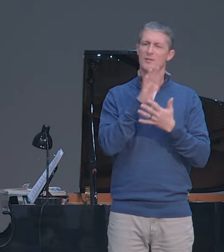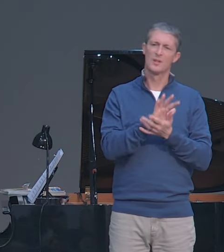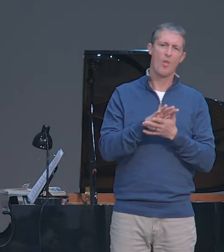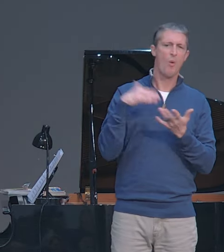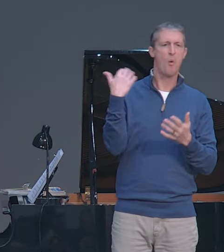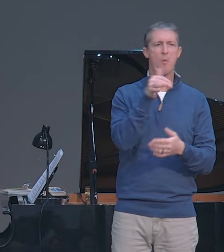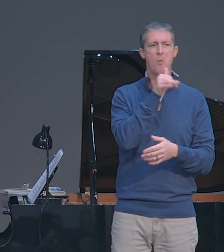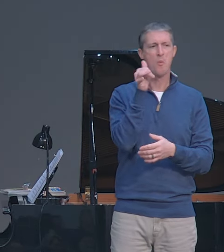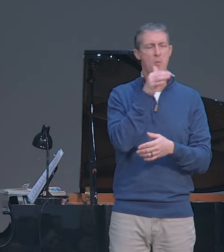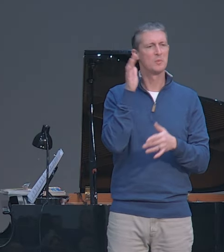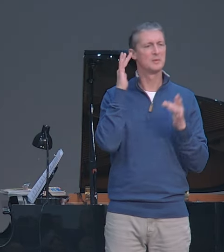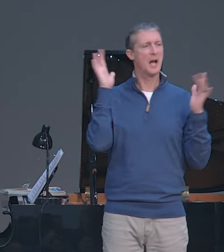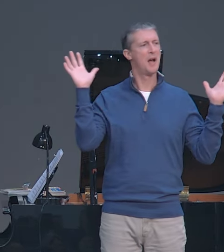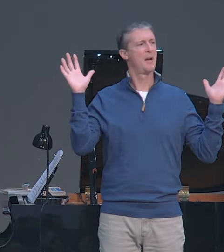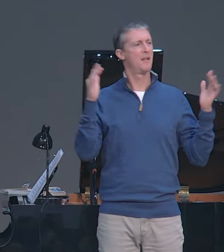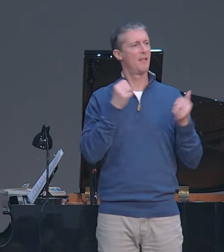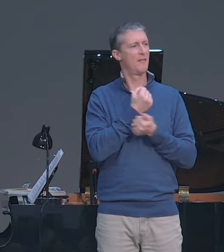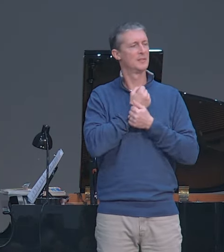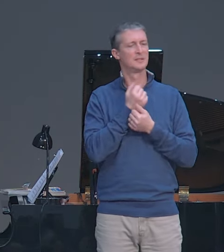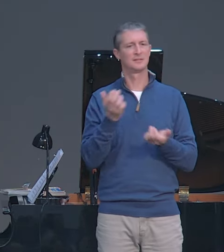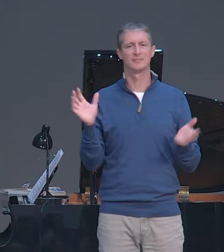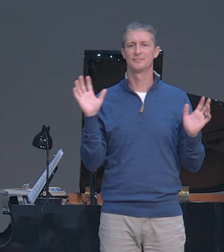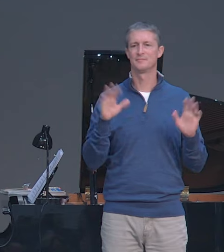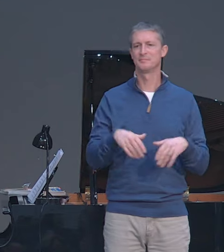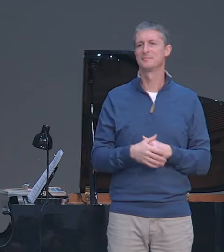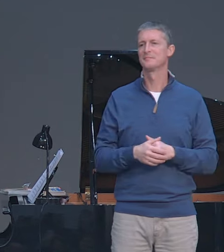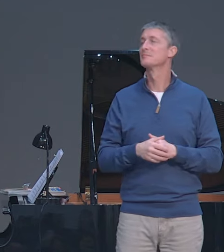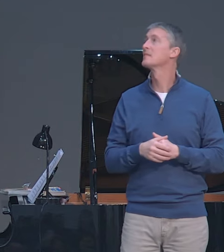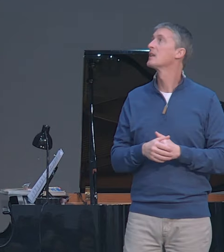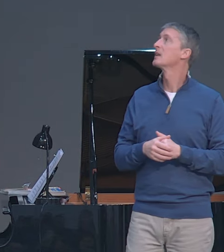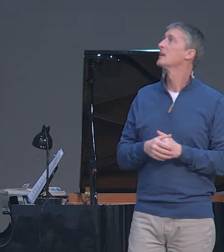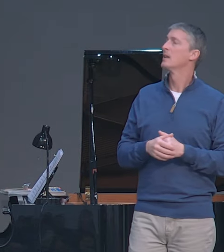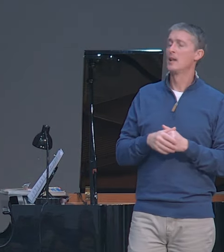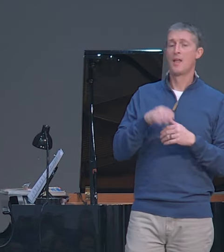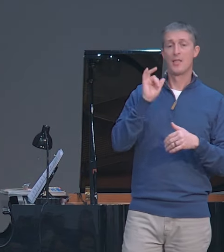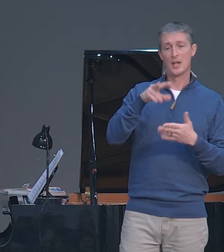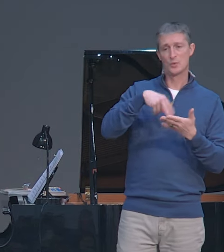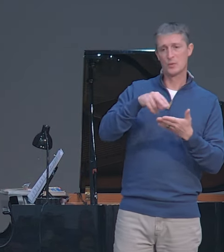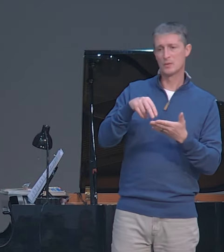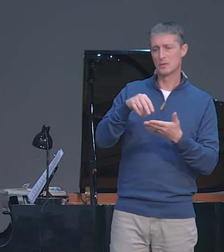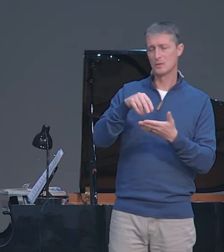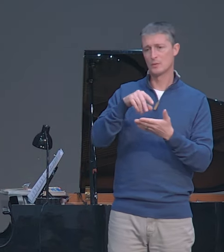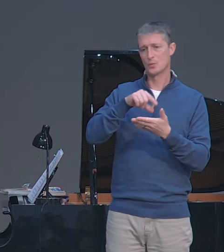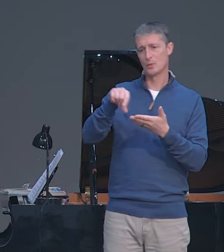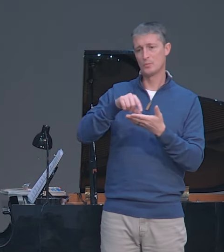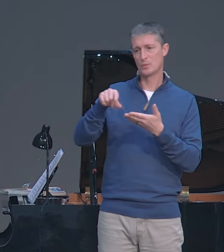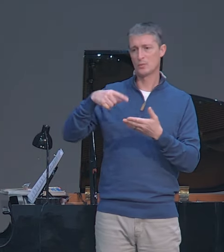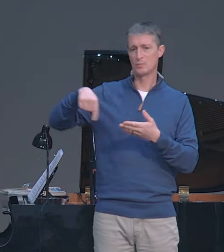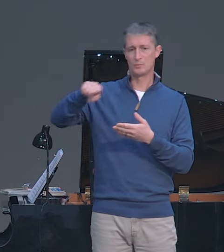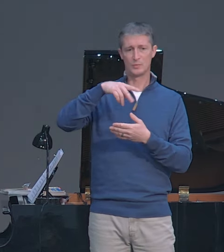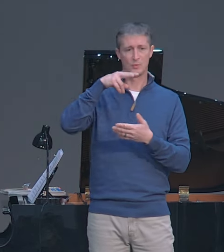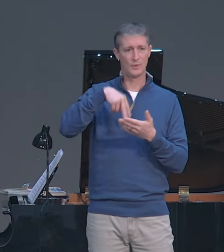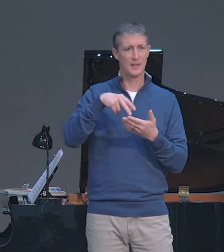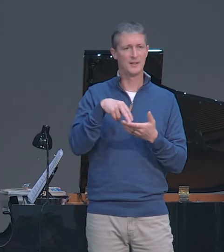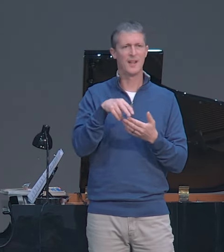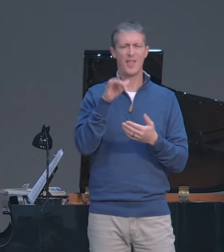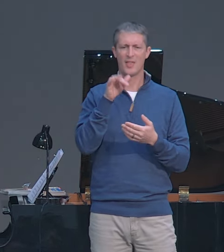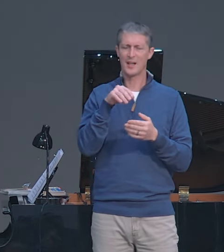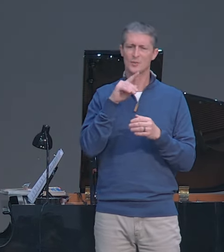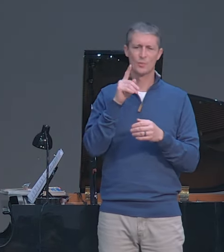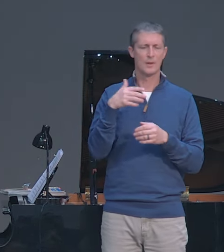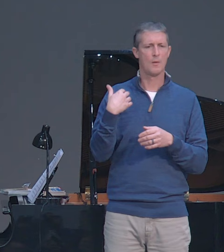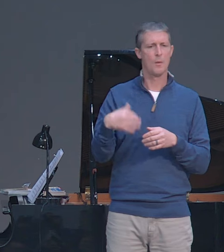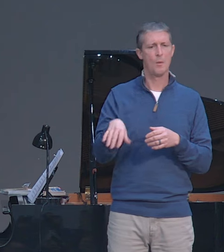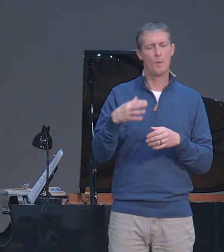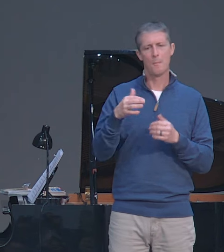I love that. I think this scripture that you just read so wonderfully is perhaps the greatest